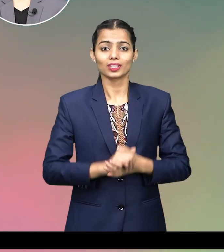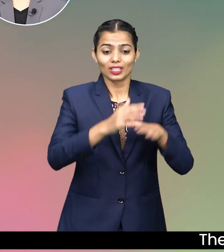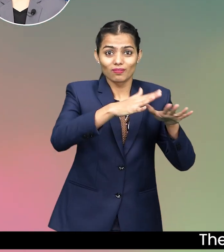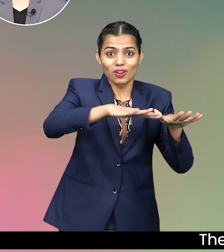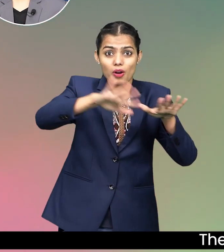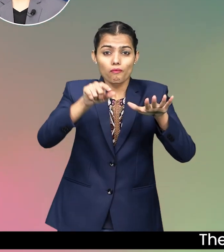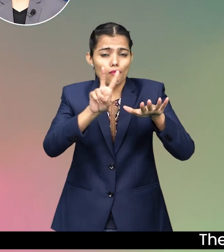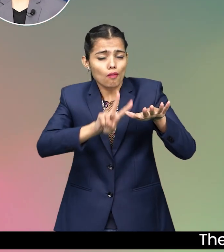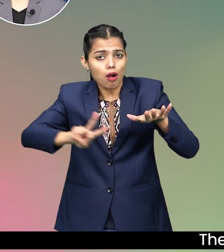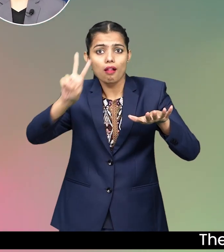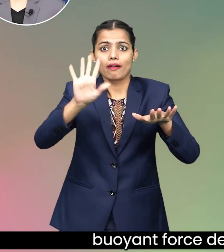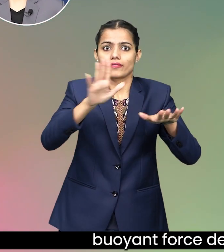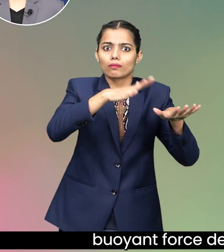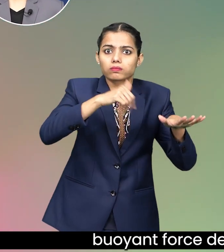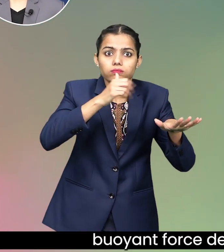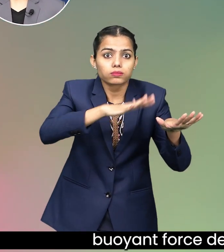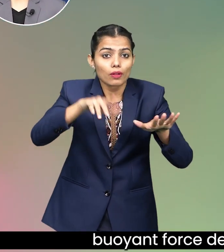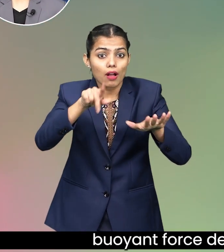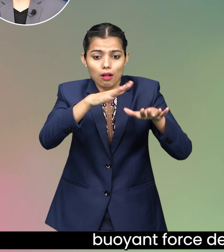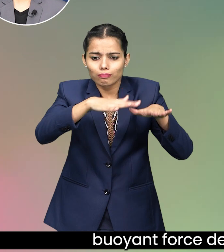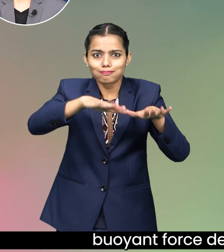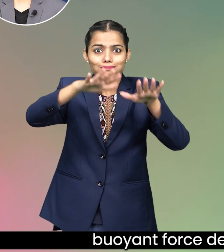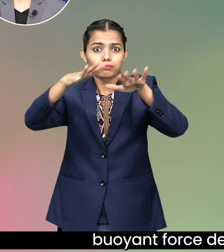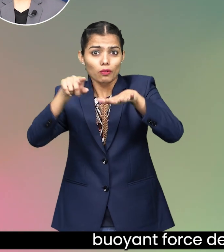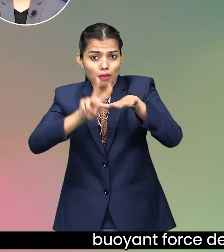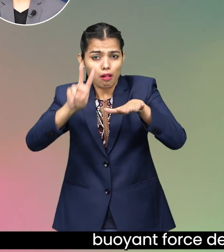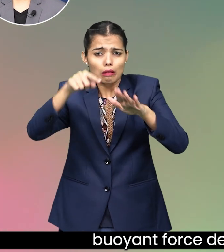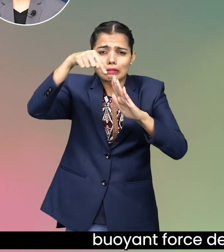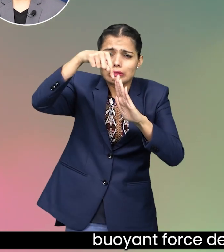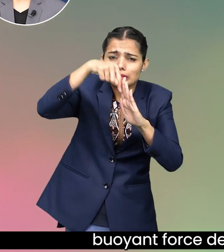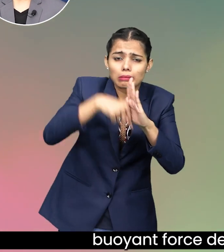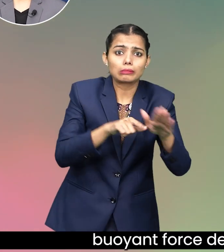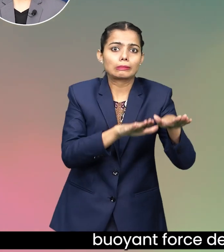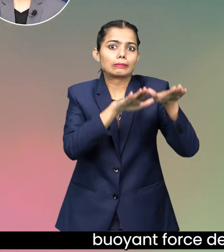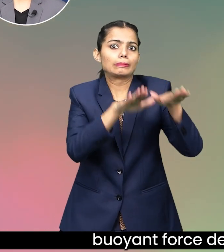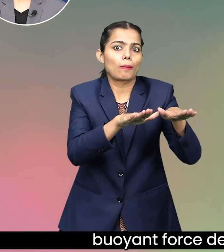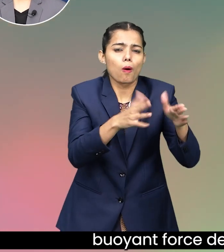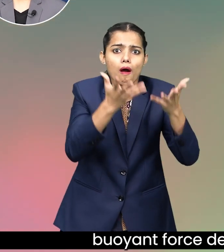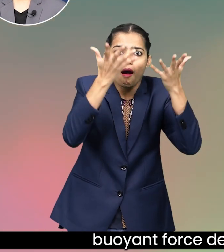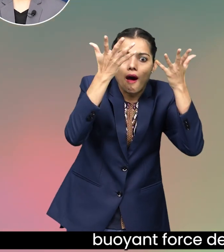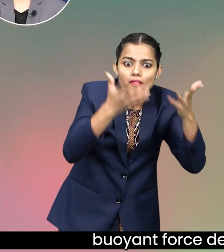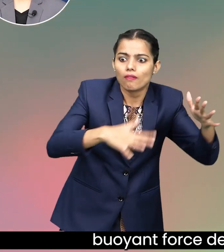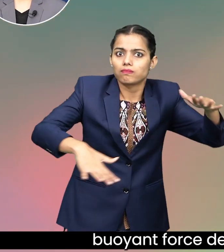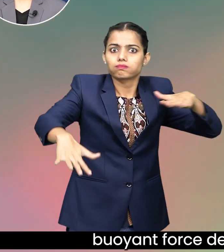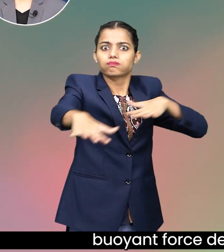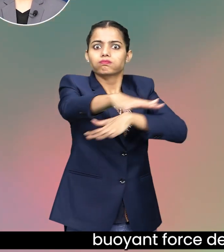the magnitude of this buoyant force depends on the density of the fluid the